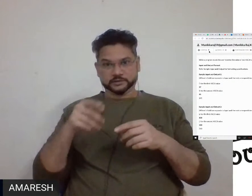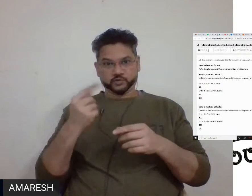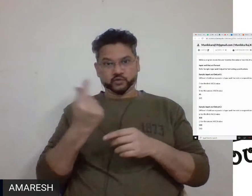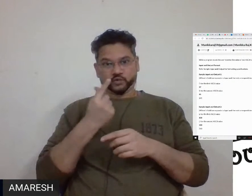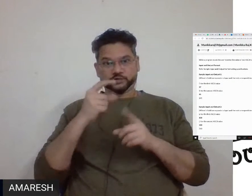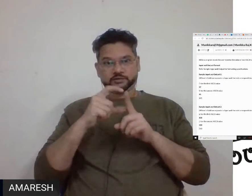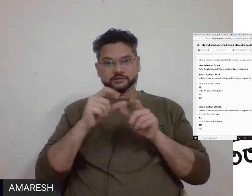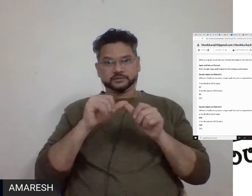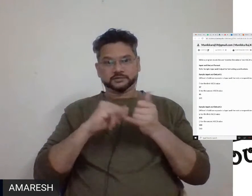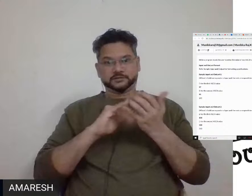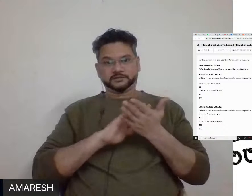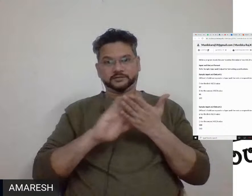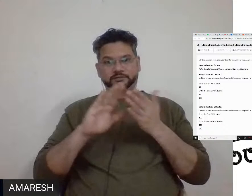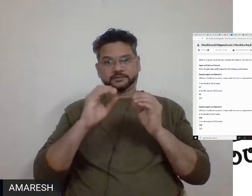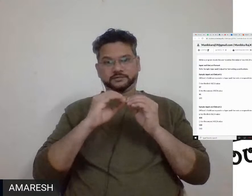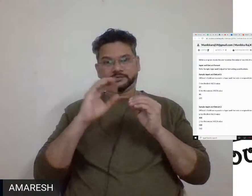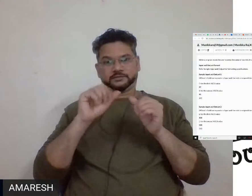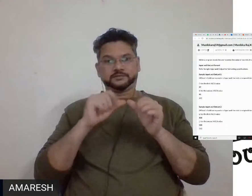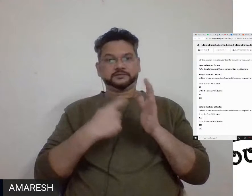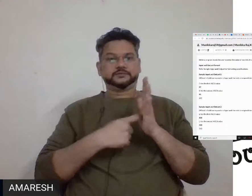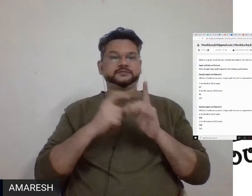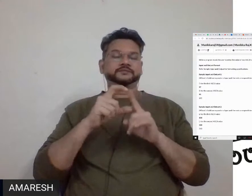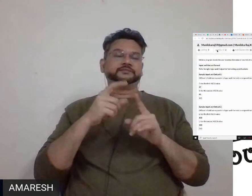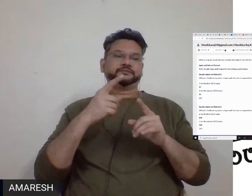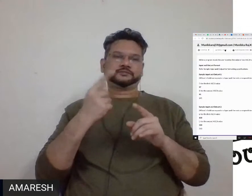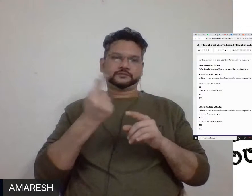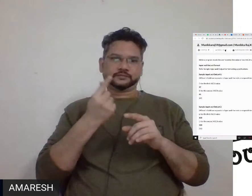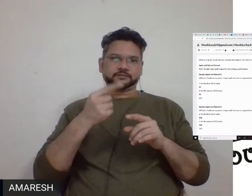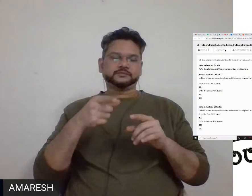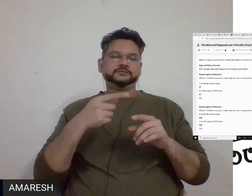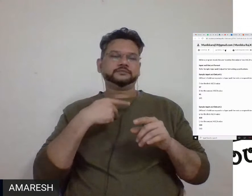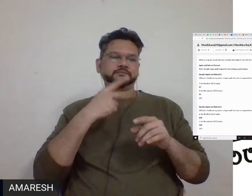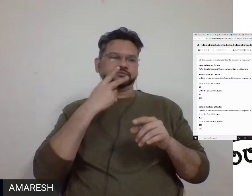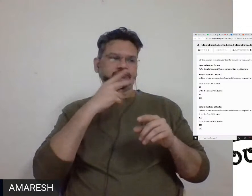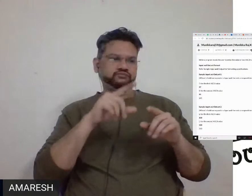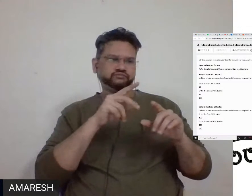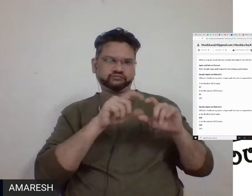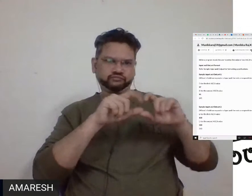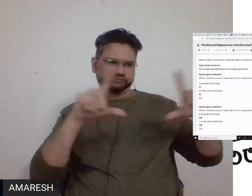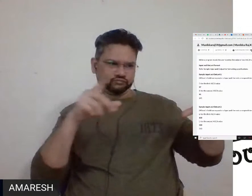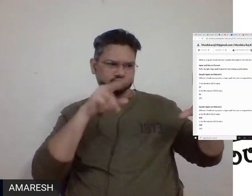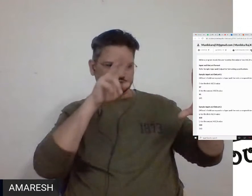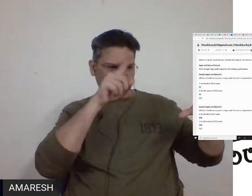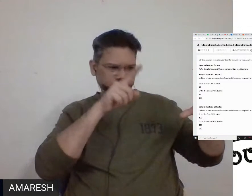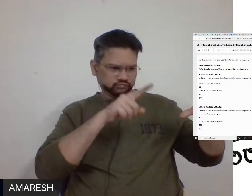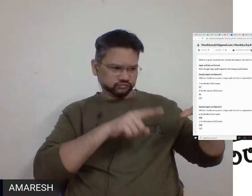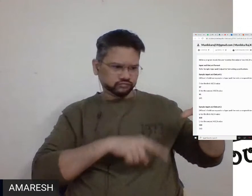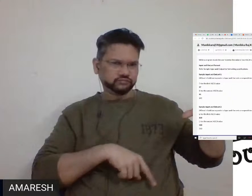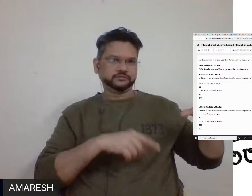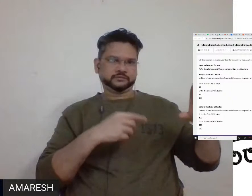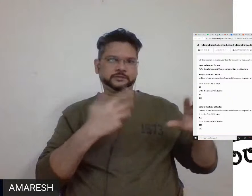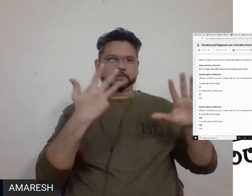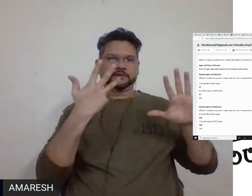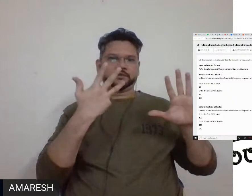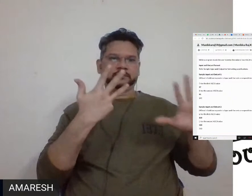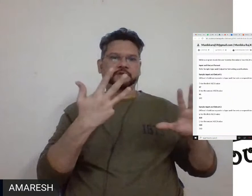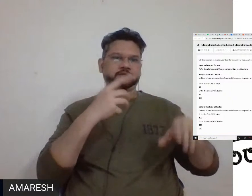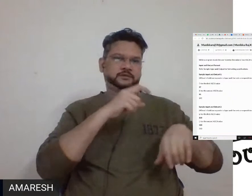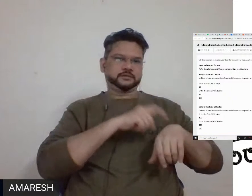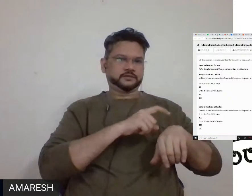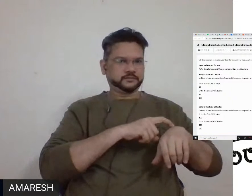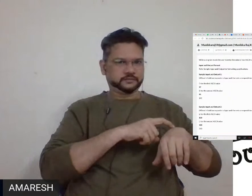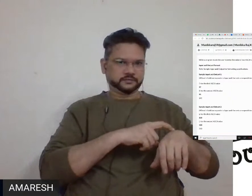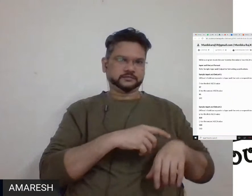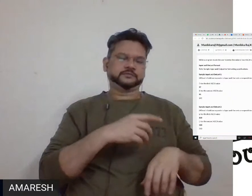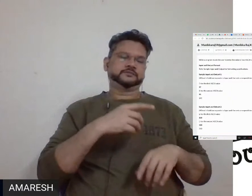person has compiled this program for 9 times. He executed 4 times. He did that a couple of months back, and this whole